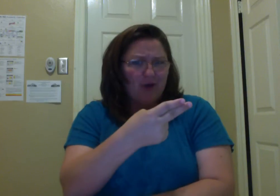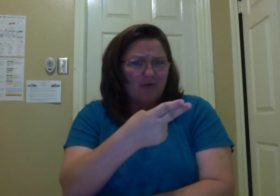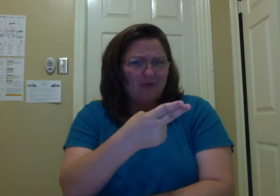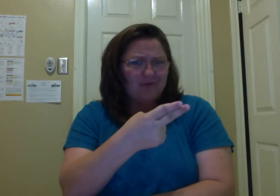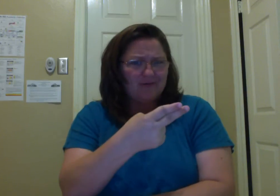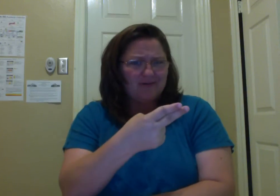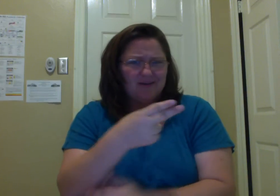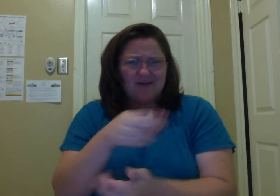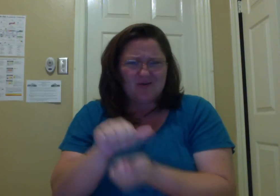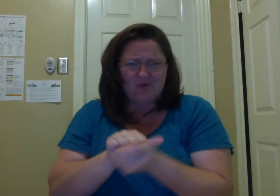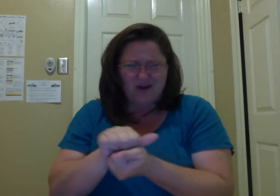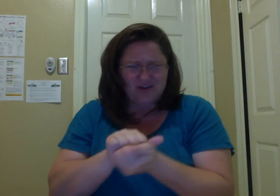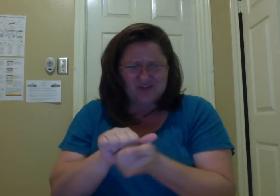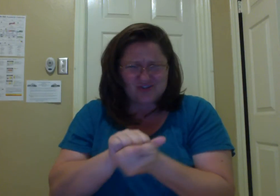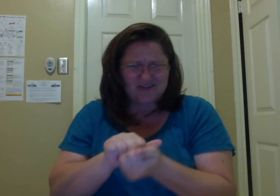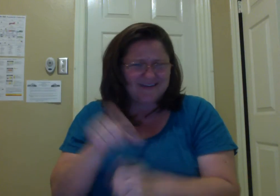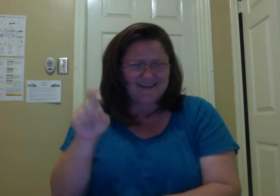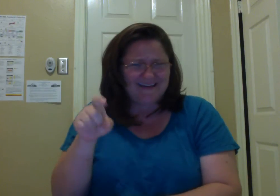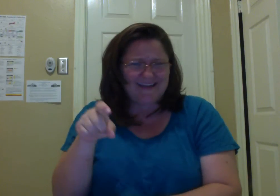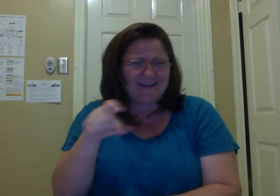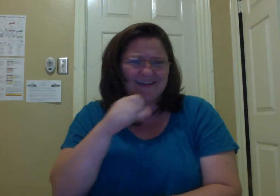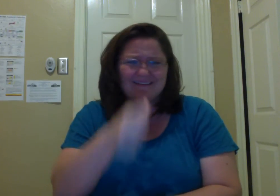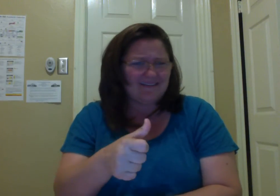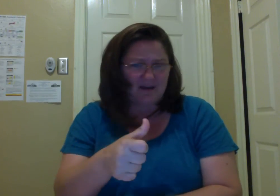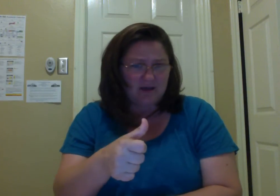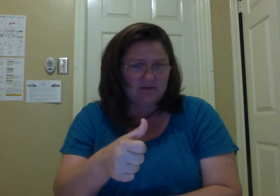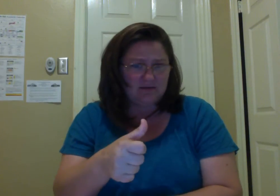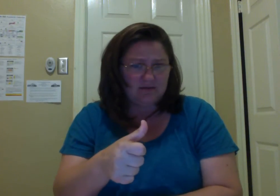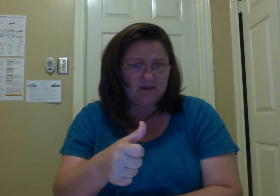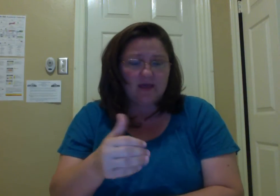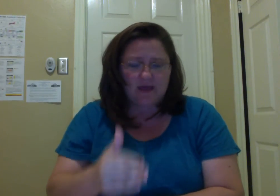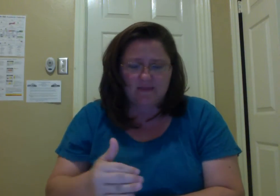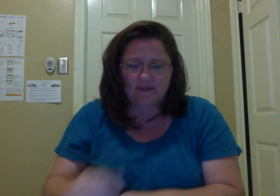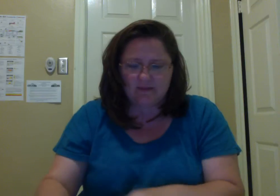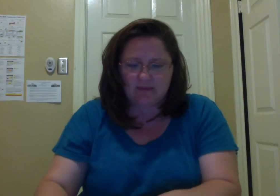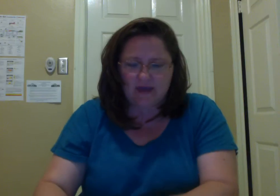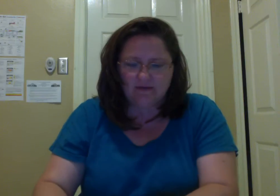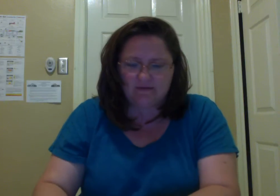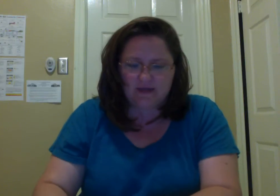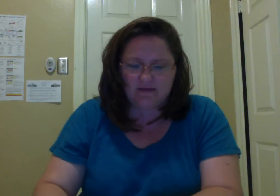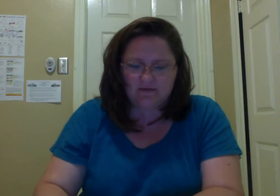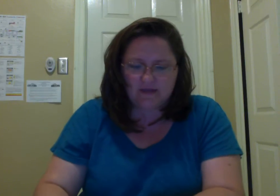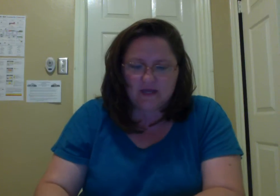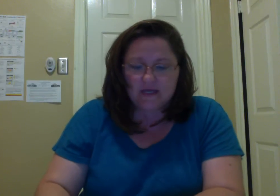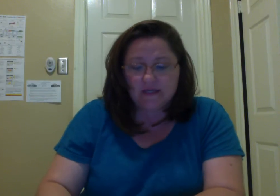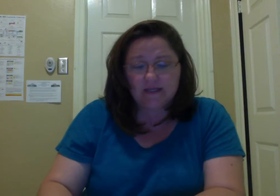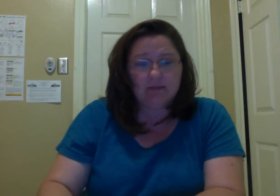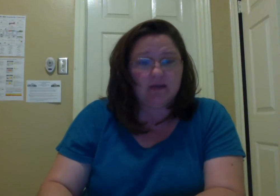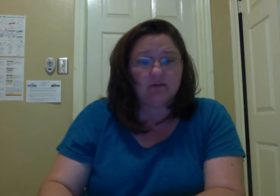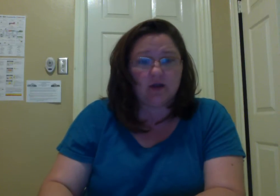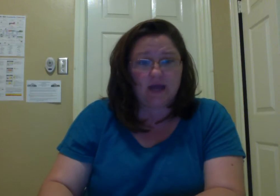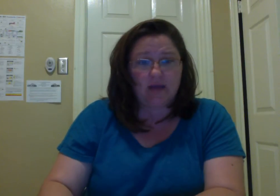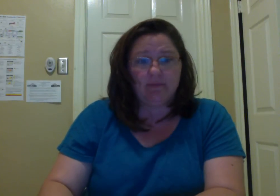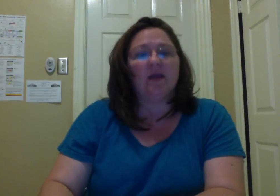throw. Wash, need not. And then Max says, cleaning makes her happy.